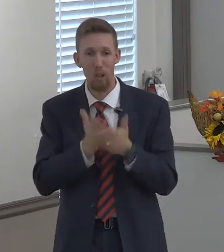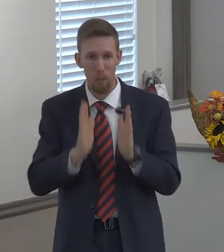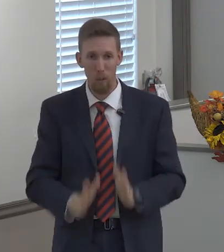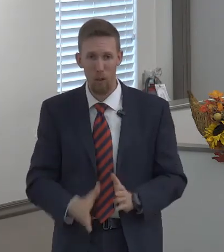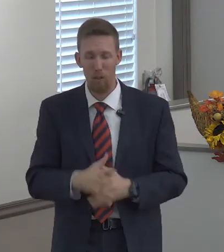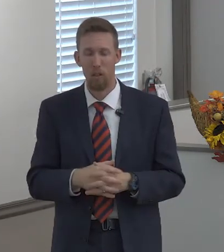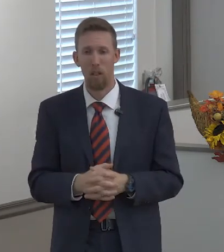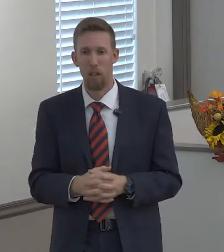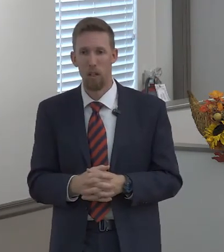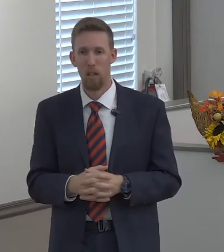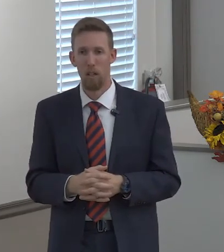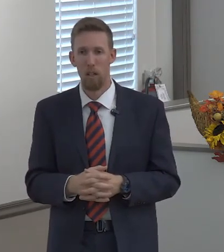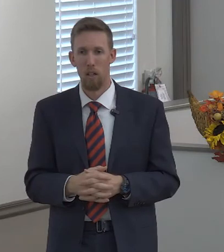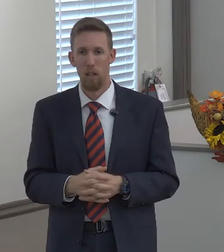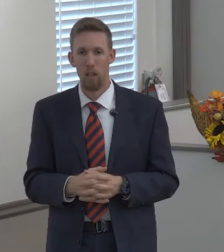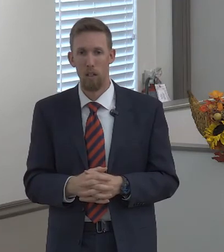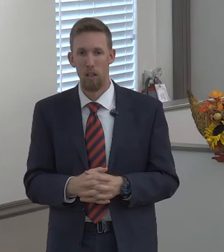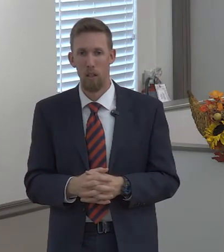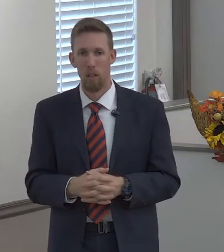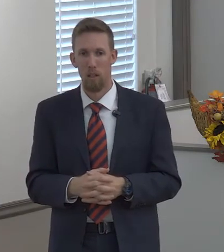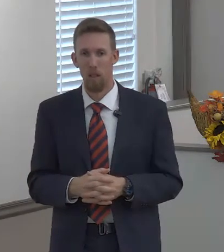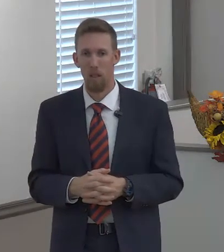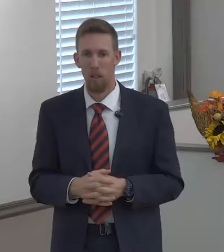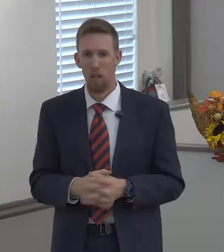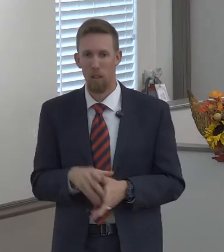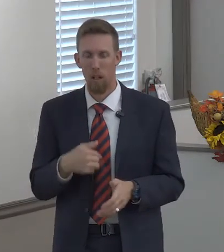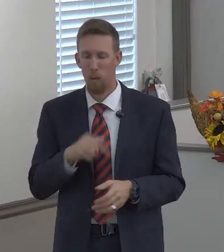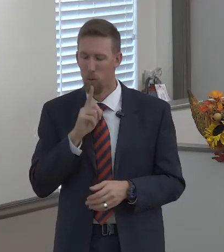sadly, you're rarely ever one of them.